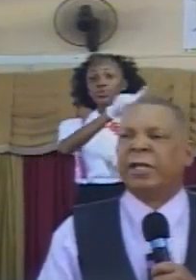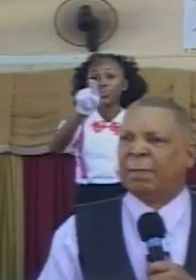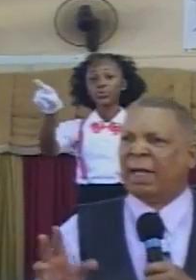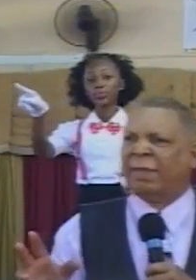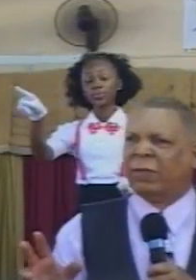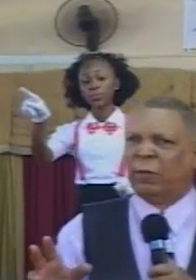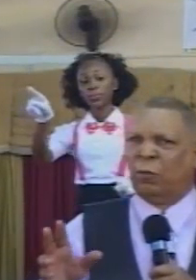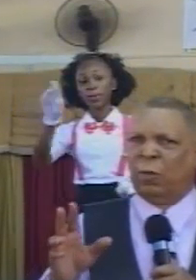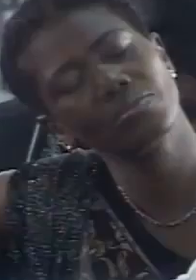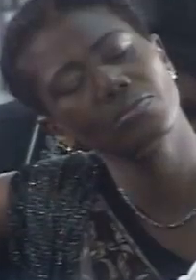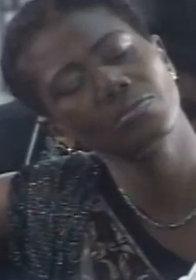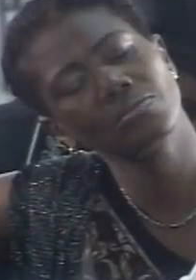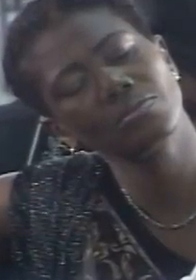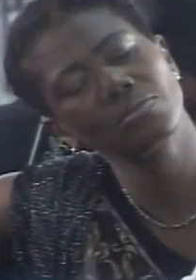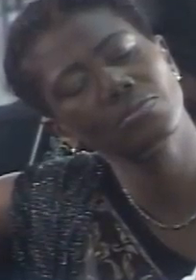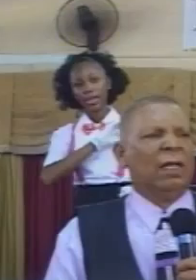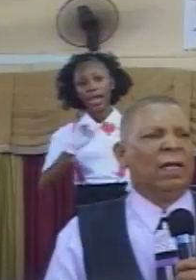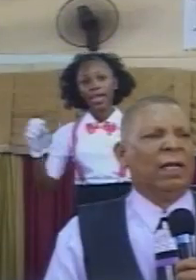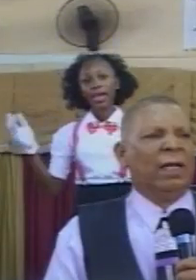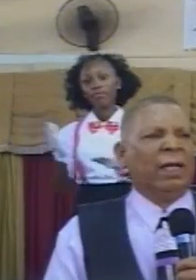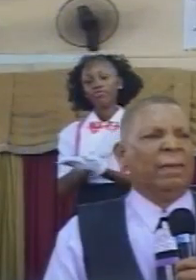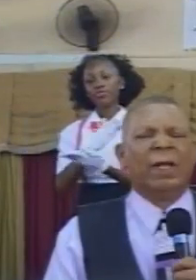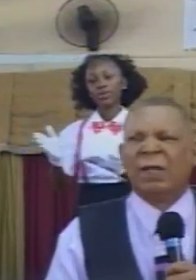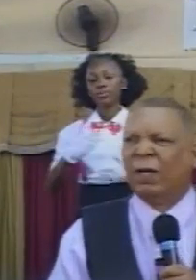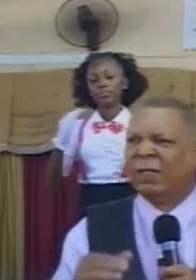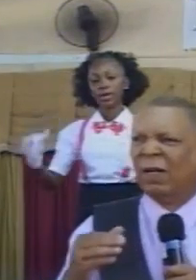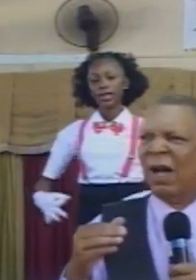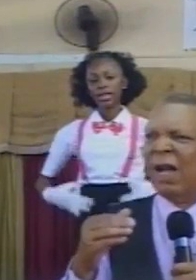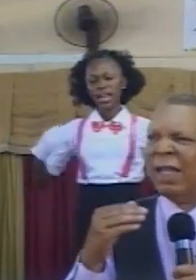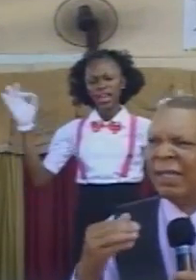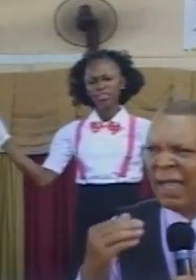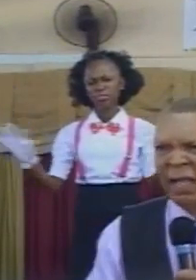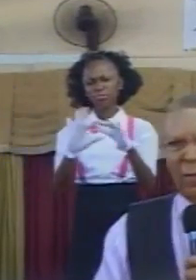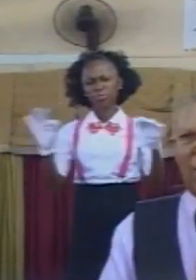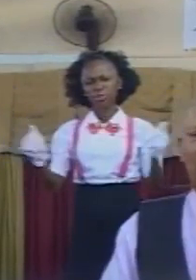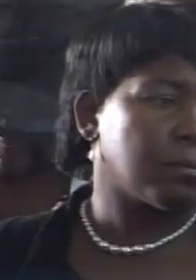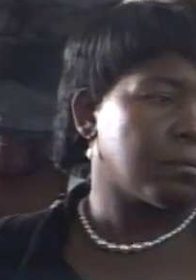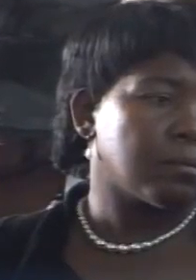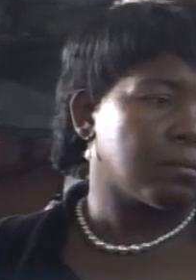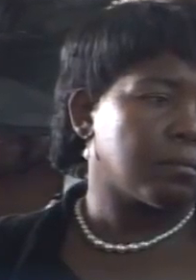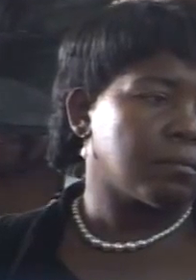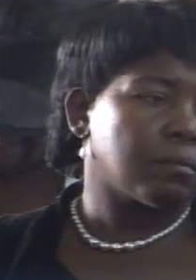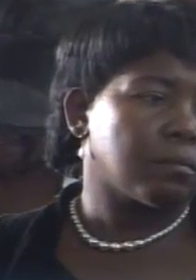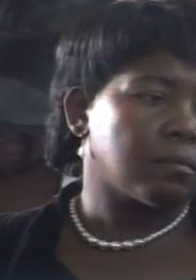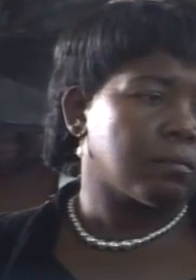I share my life story with you over and over because I want you to understand something.